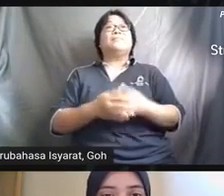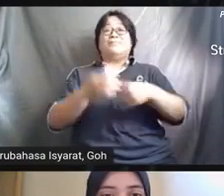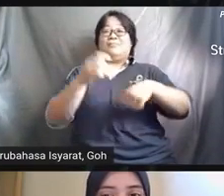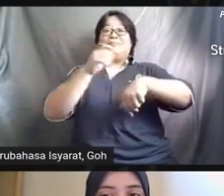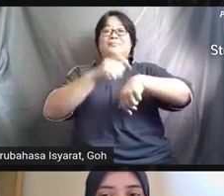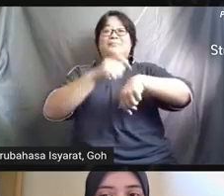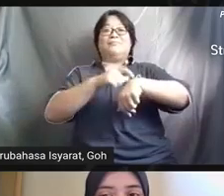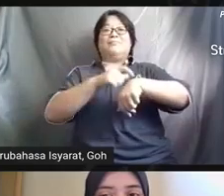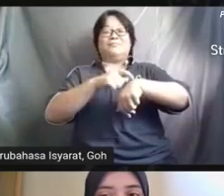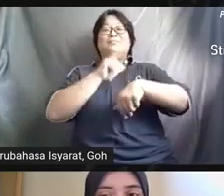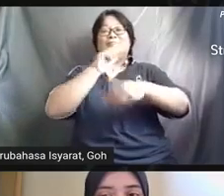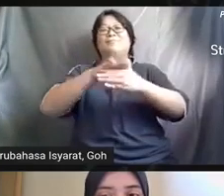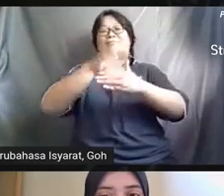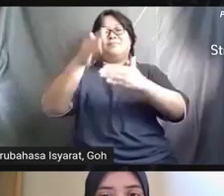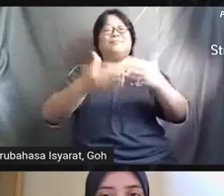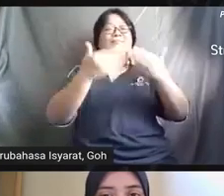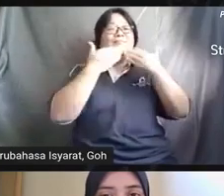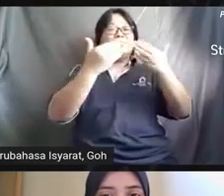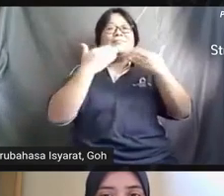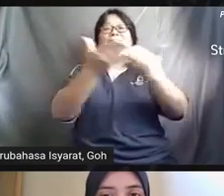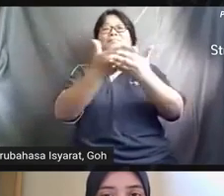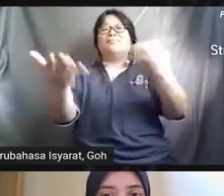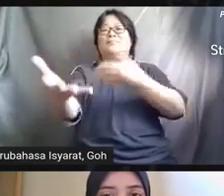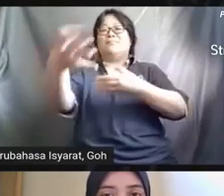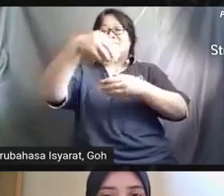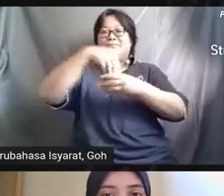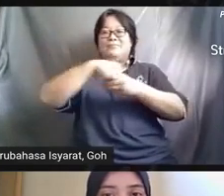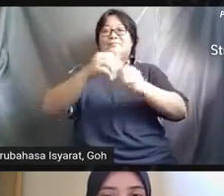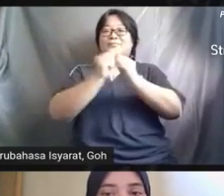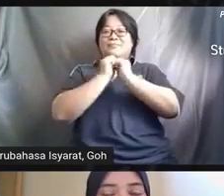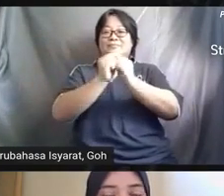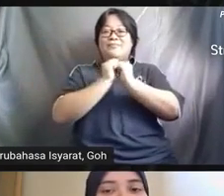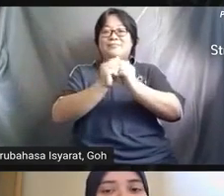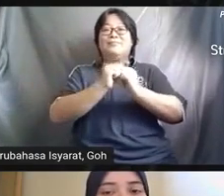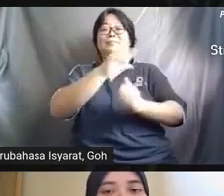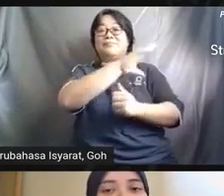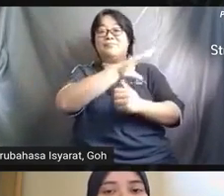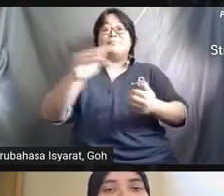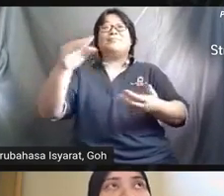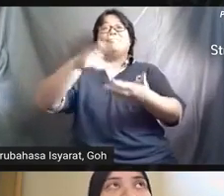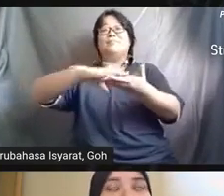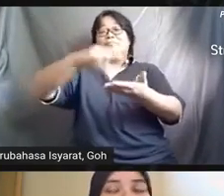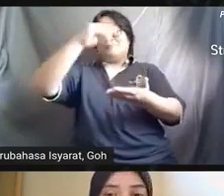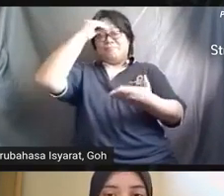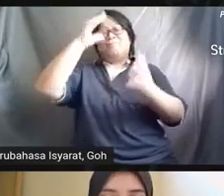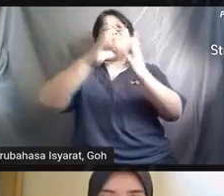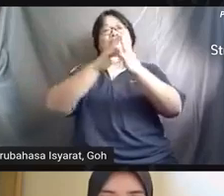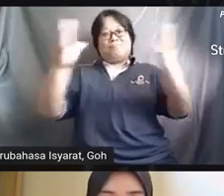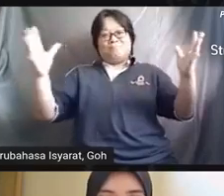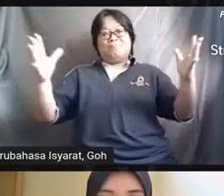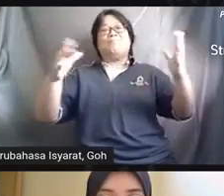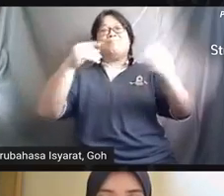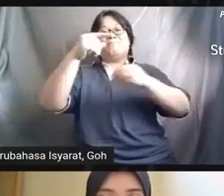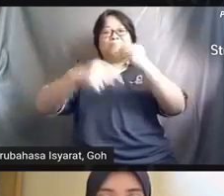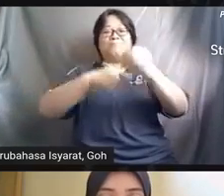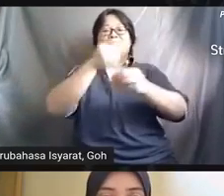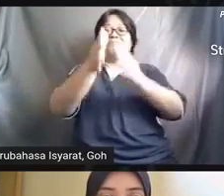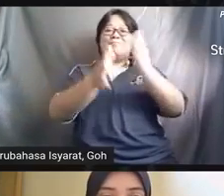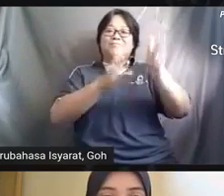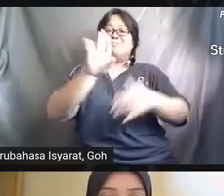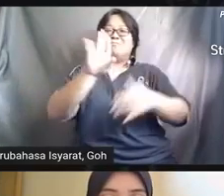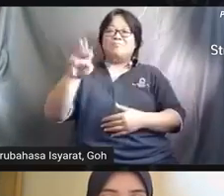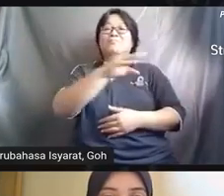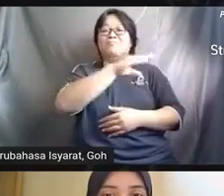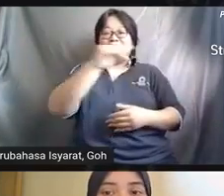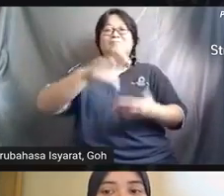I would like to thank everyone so much for participating and learning a lot about Bahasa Isyarat and deaf people. And